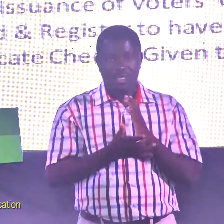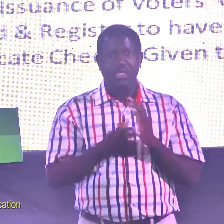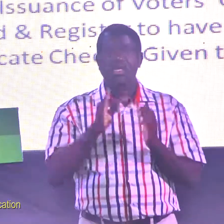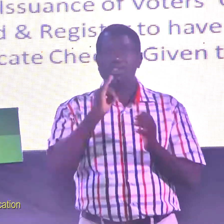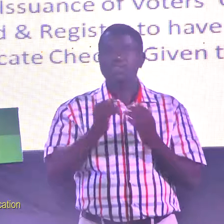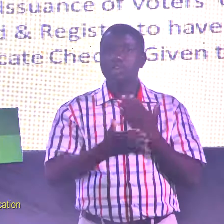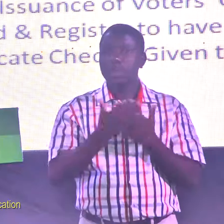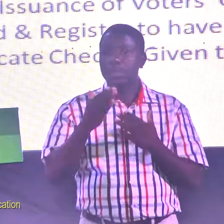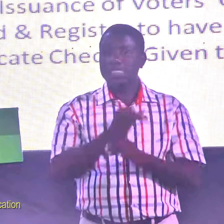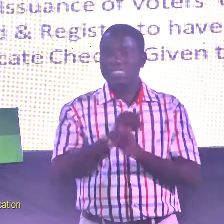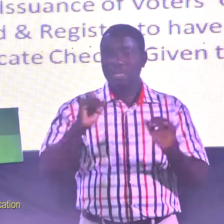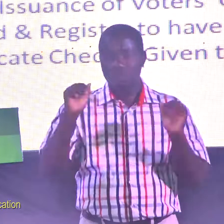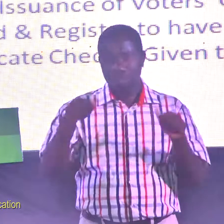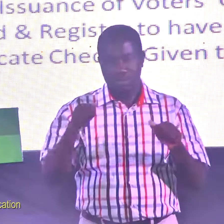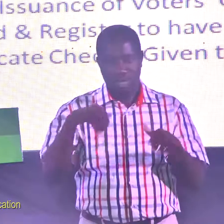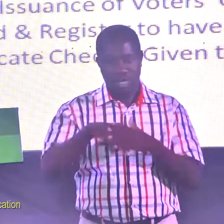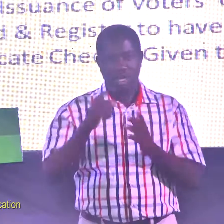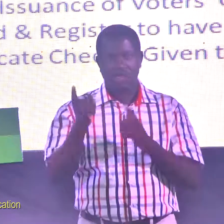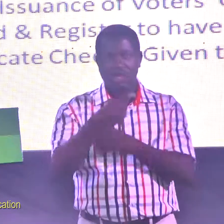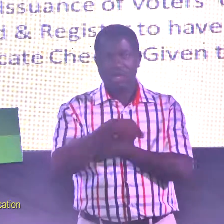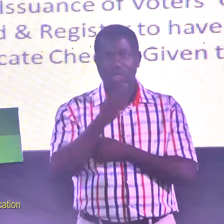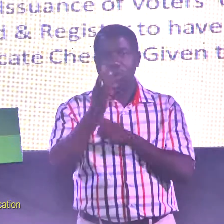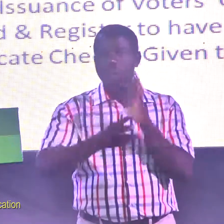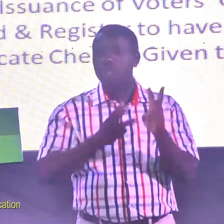is almost impossible in today's world.